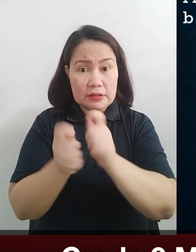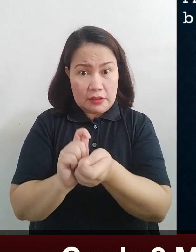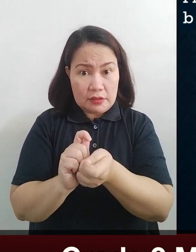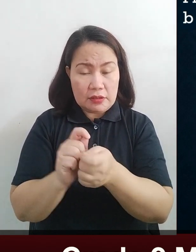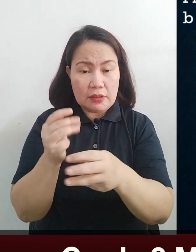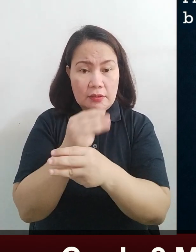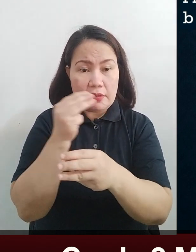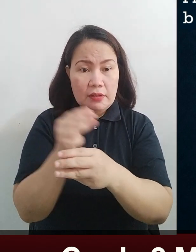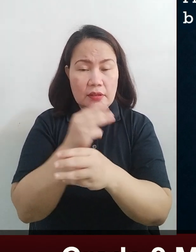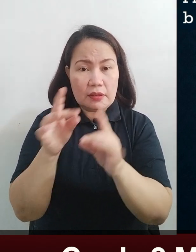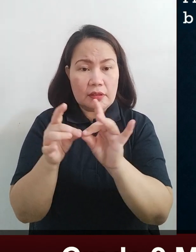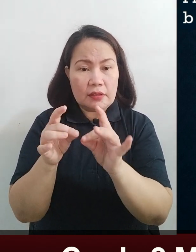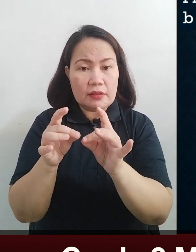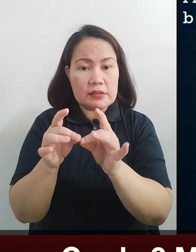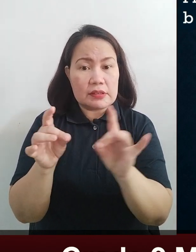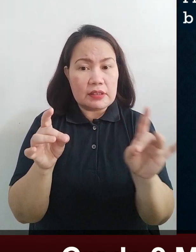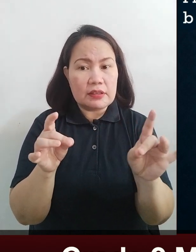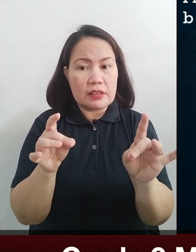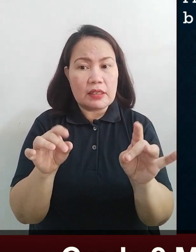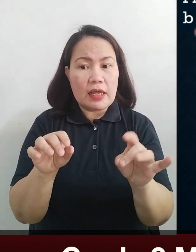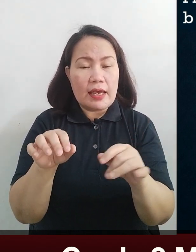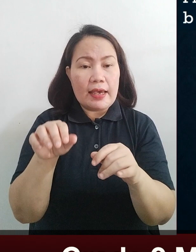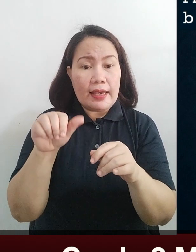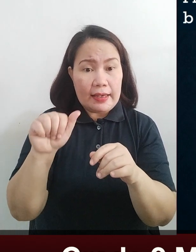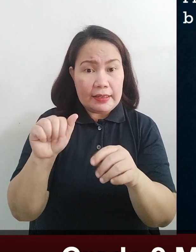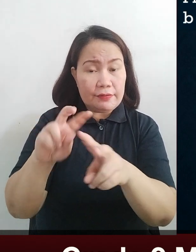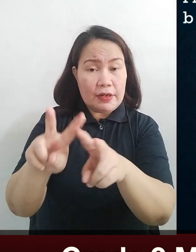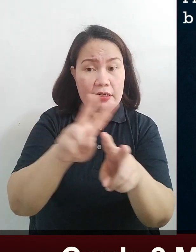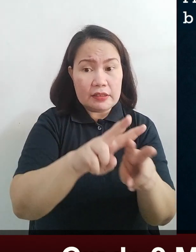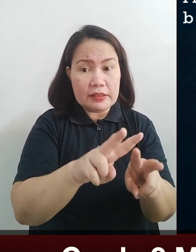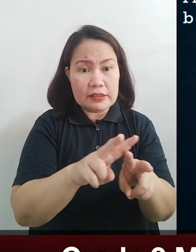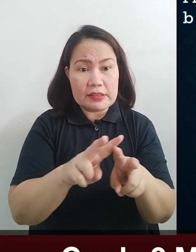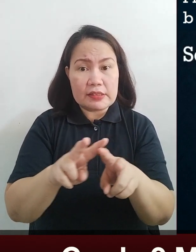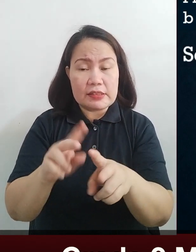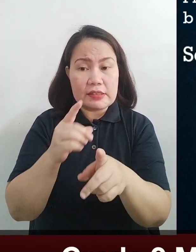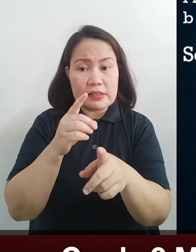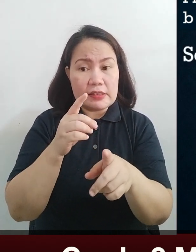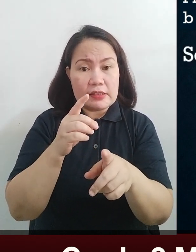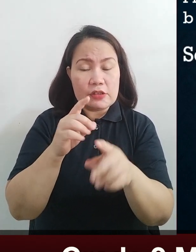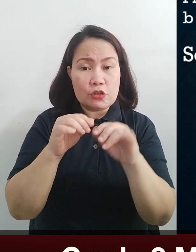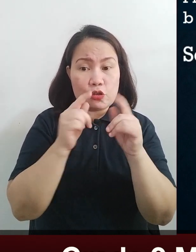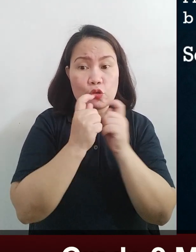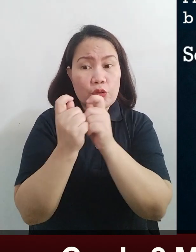mathematical statement na A varies jointly as B and